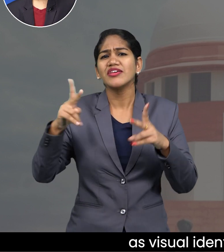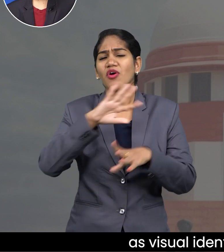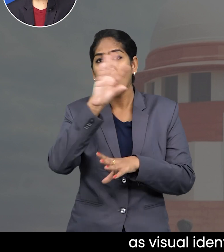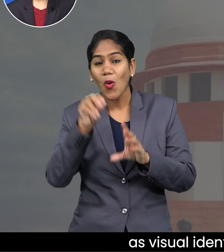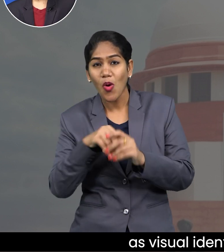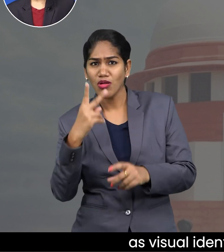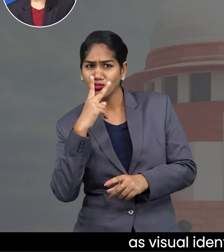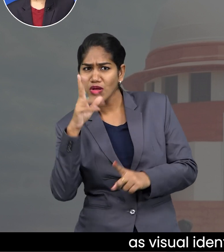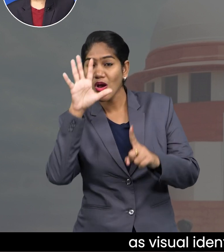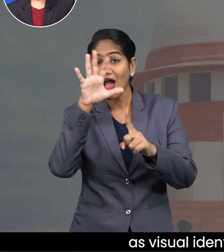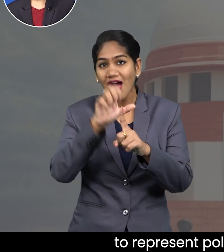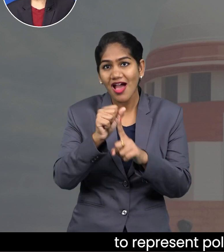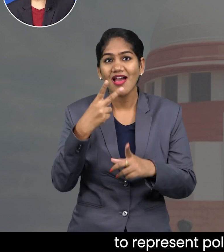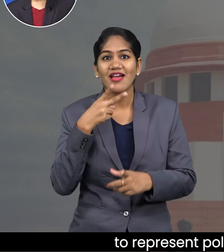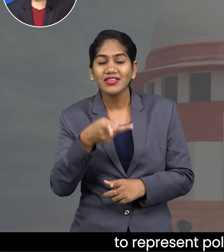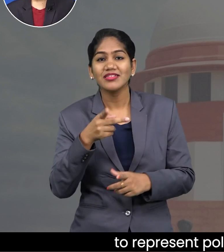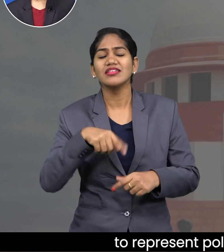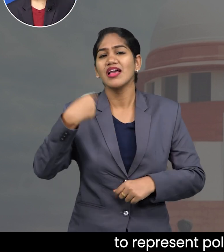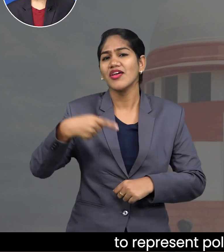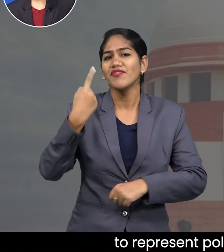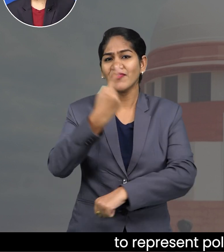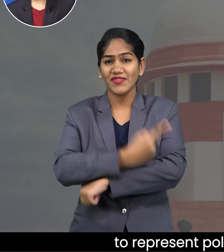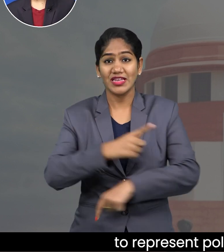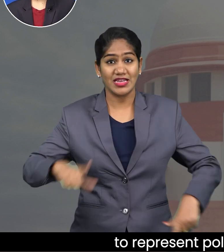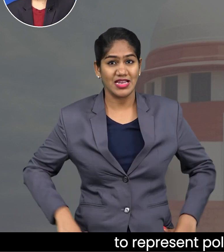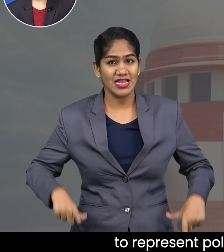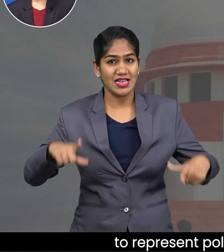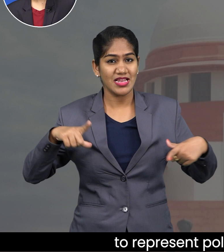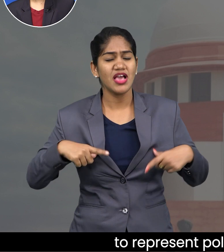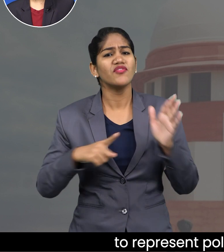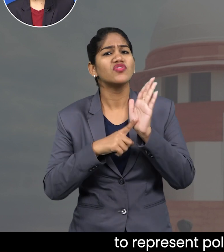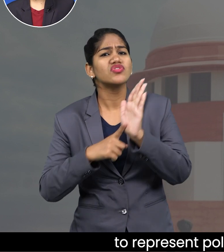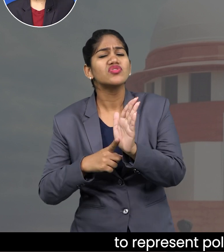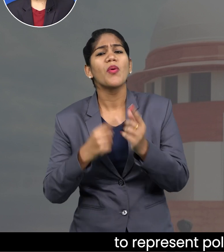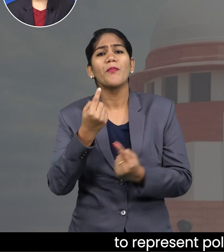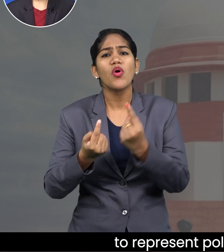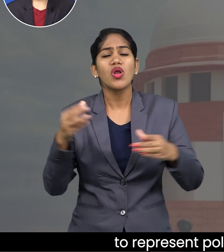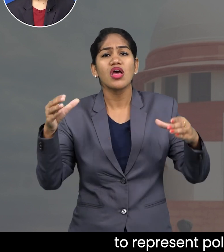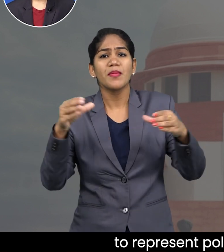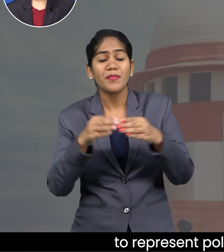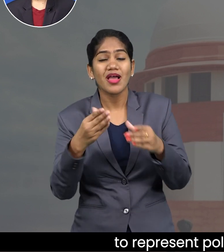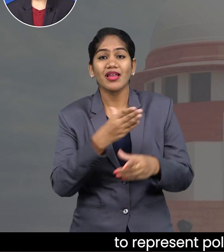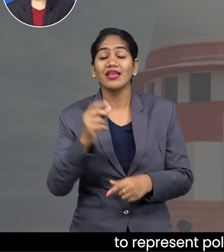from everyday life to represent political parties and candidates.